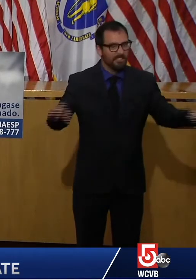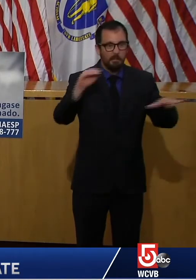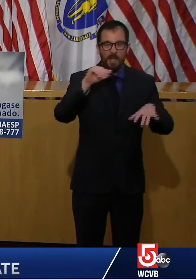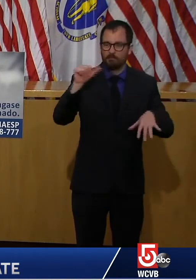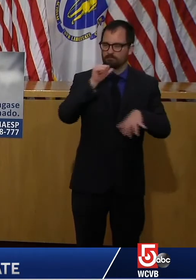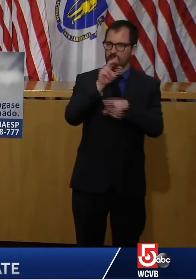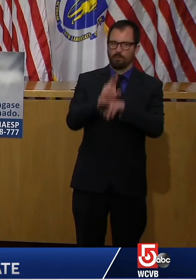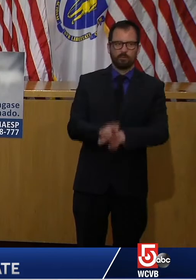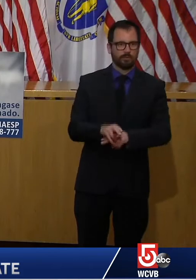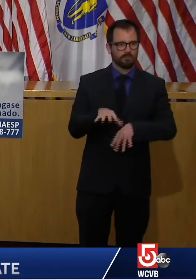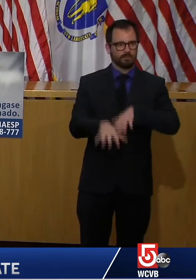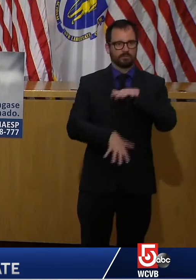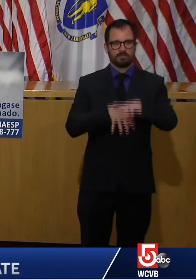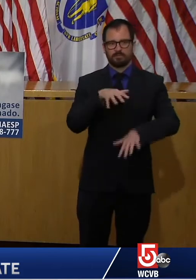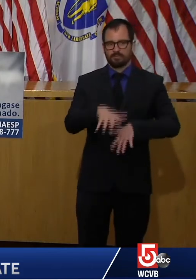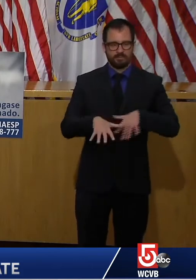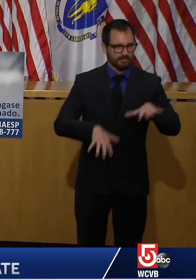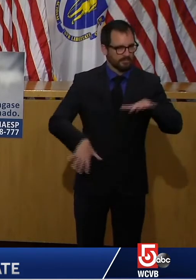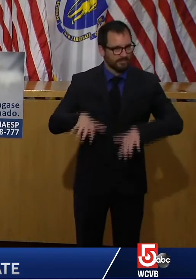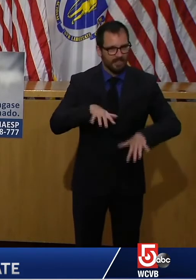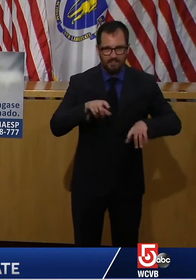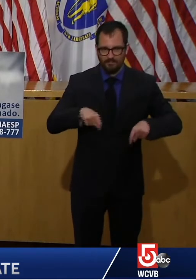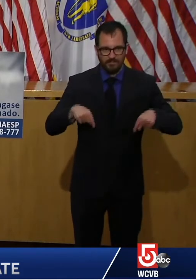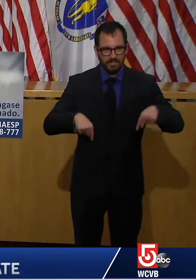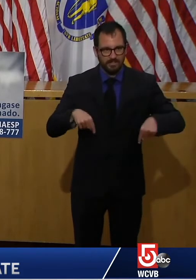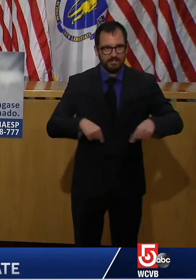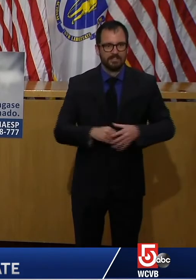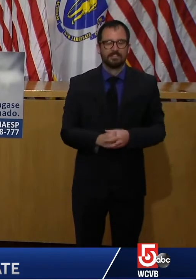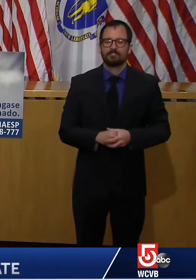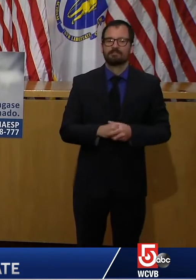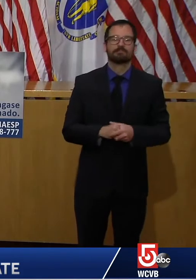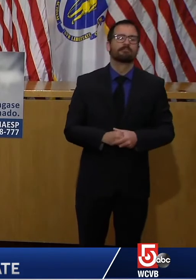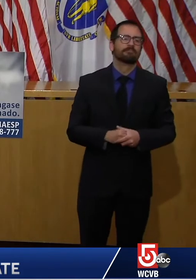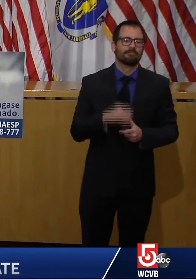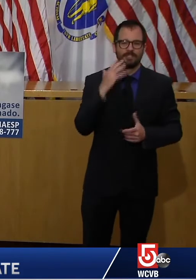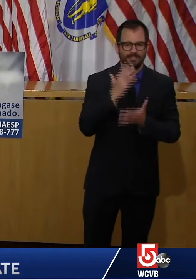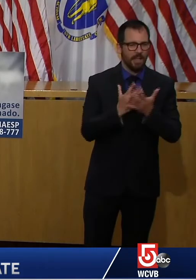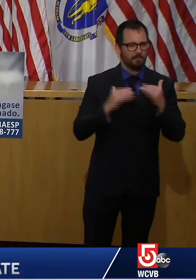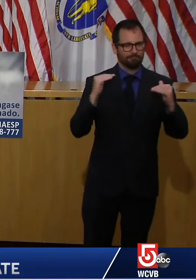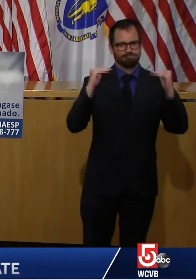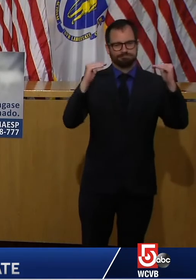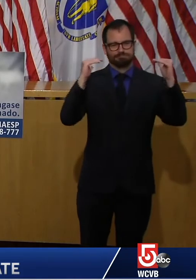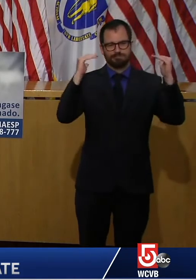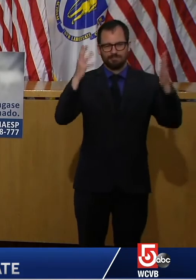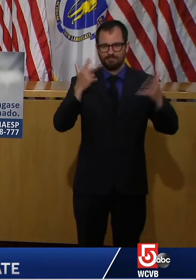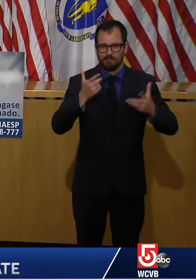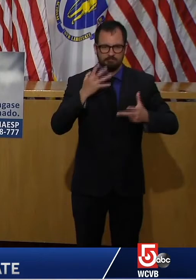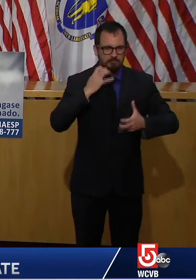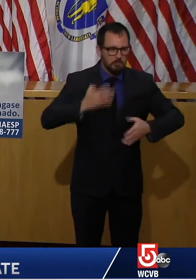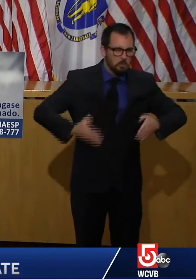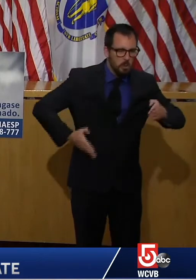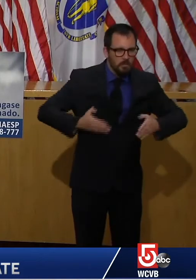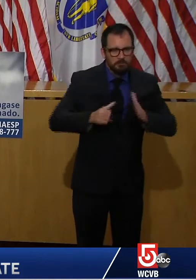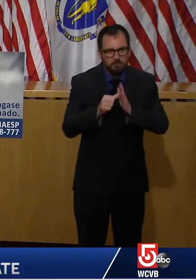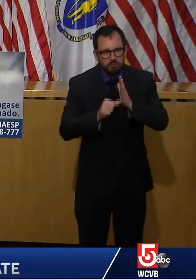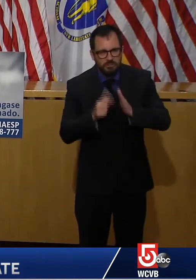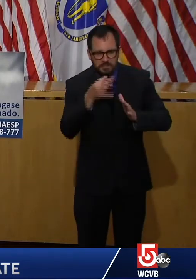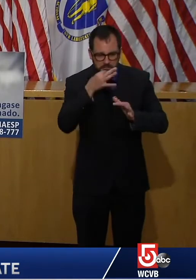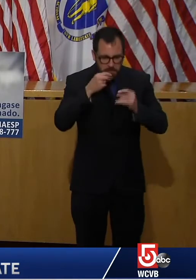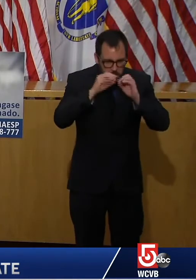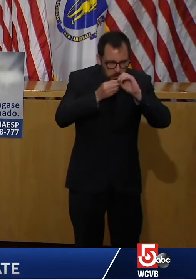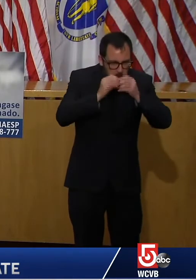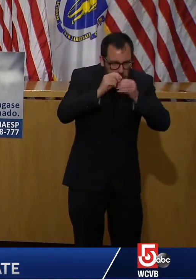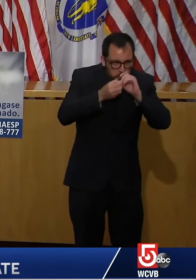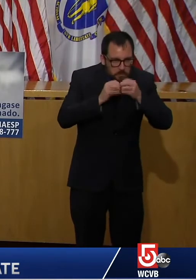have sophisticated robotic surgeries to amazingly hasten our recovery from surgery. The gifts of modern medicine